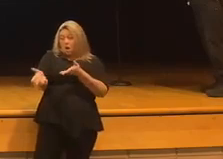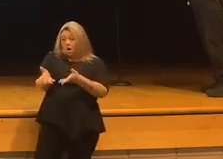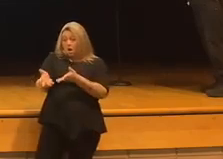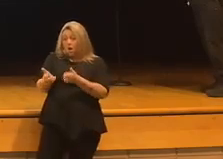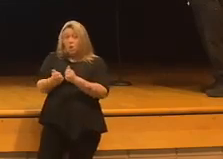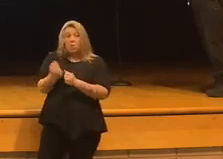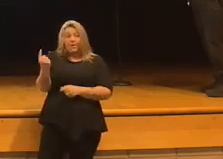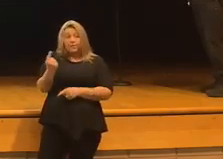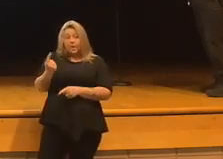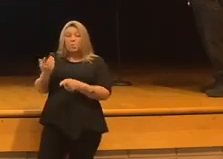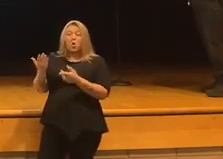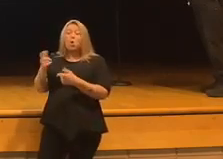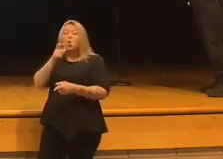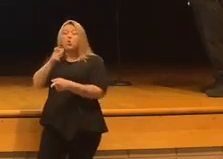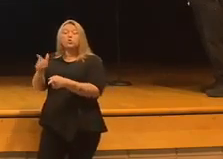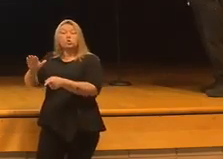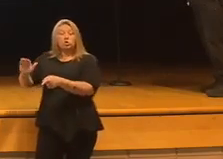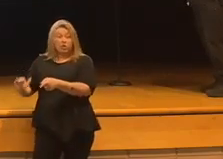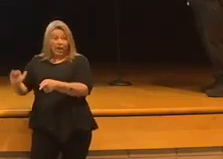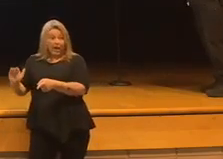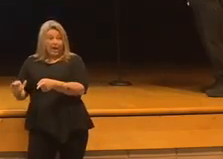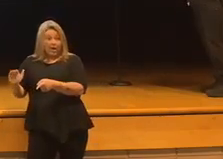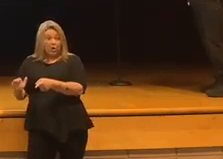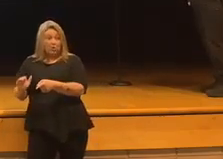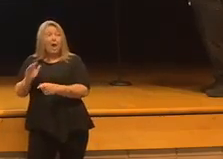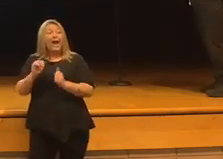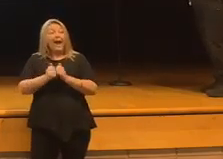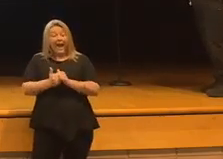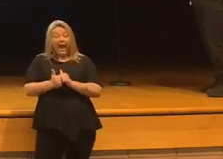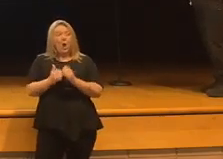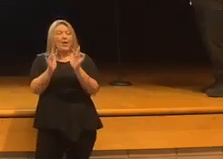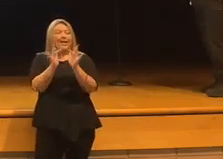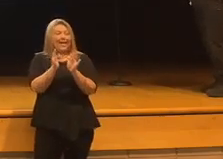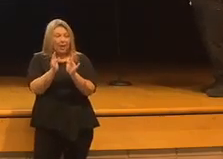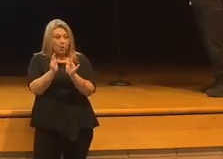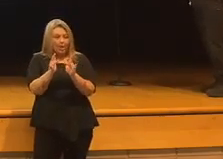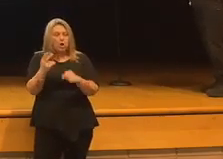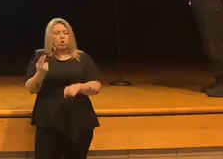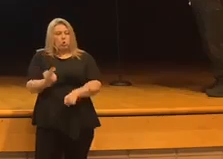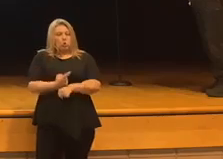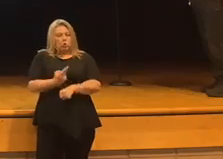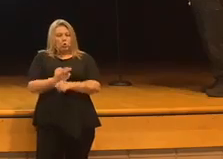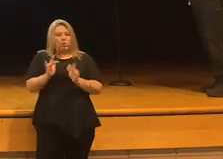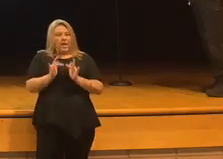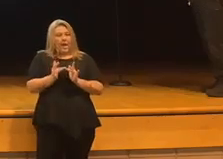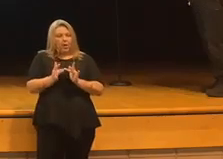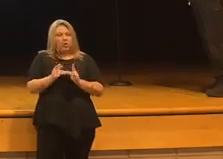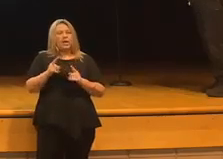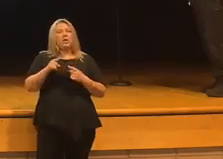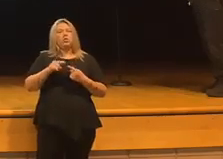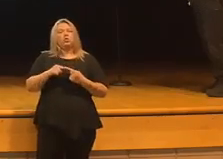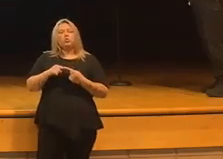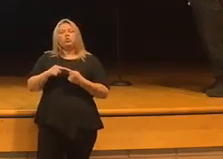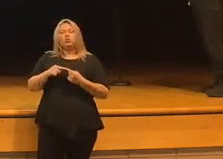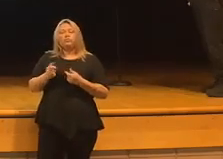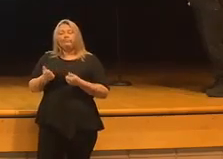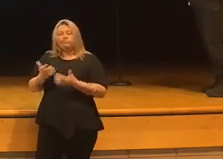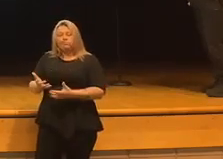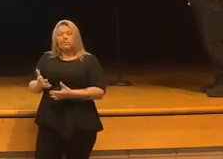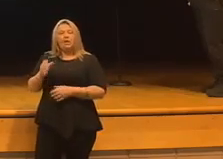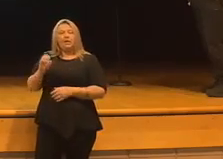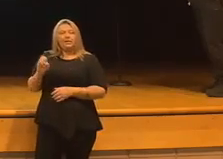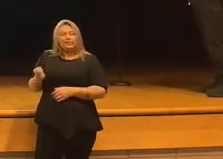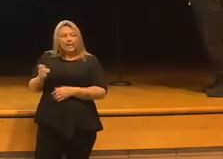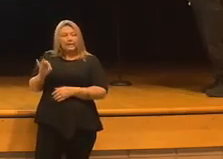to be a child via the internet using the internet to commit a sexual offense or abduction